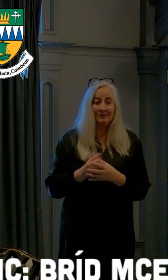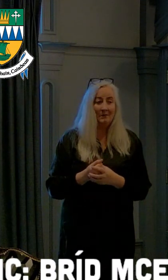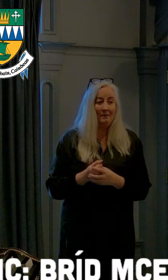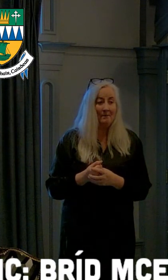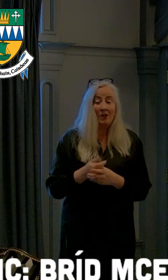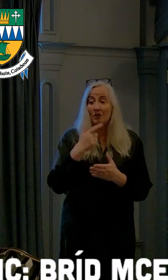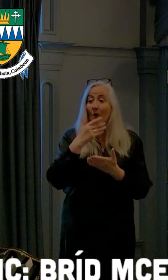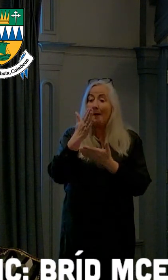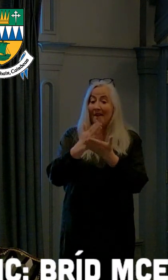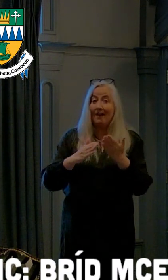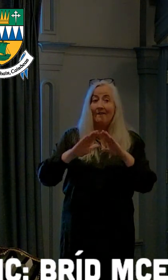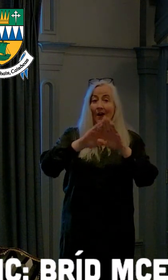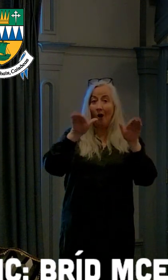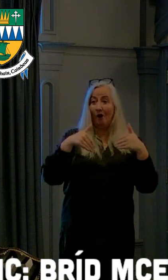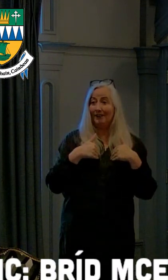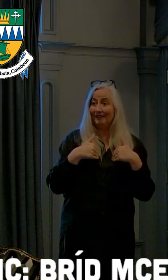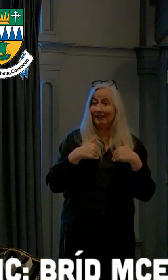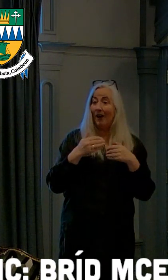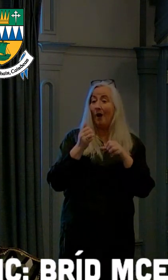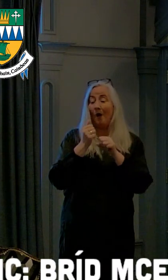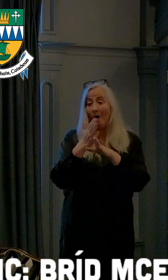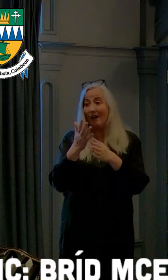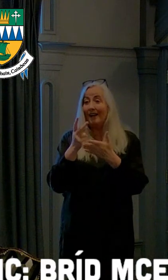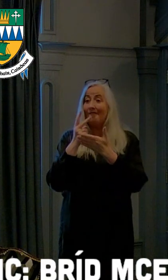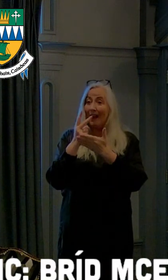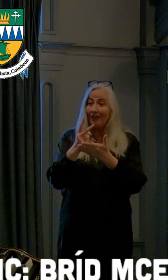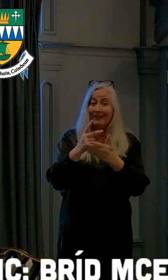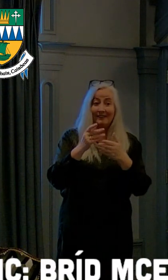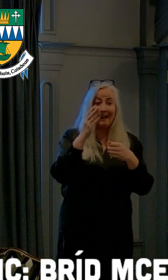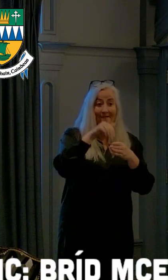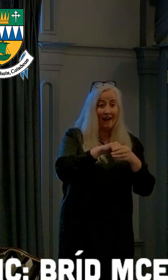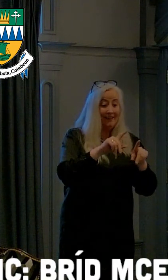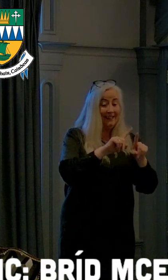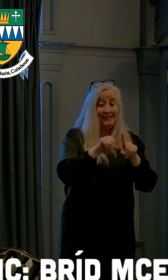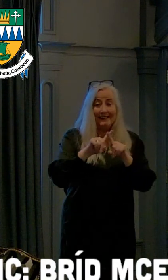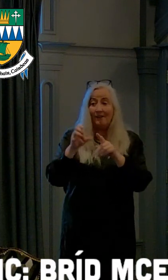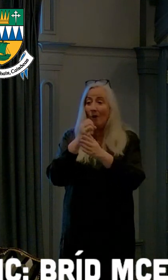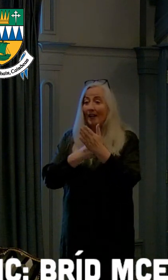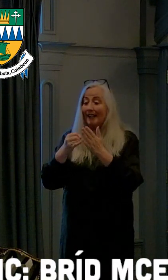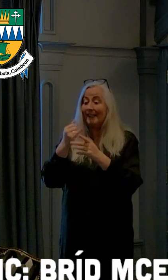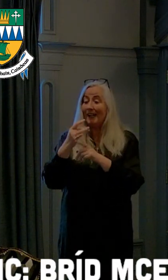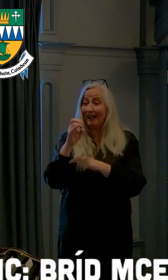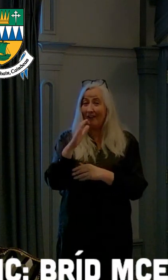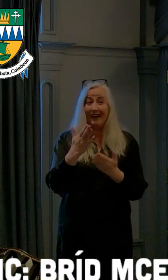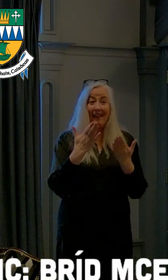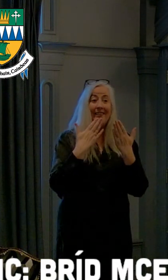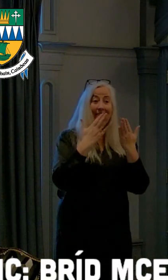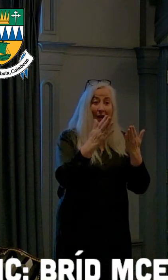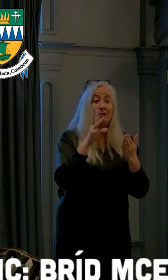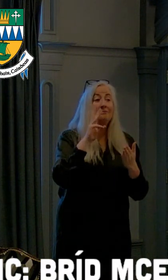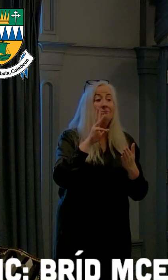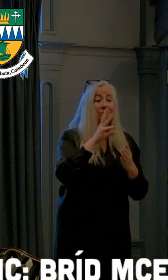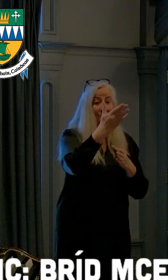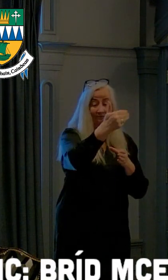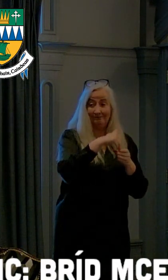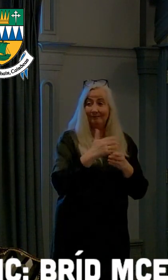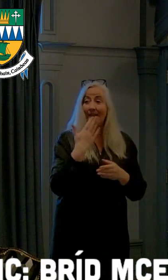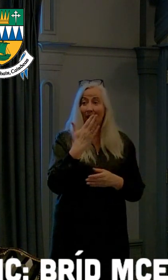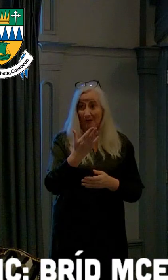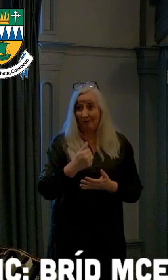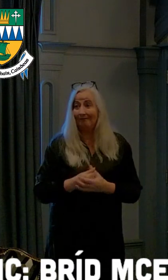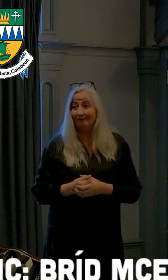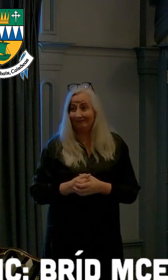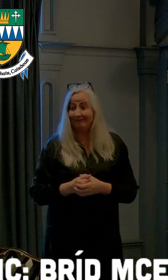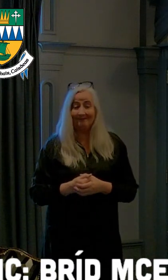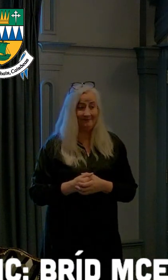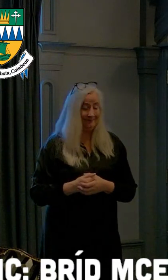behalf of all of us, on behalf of all of the volunteers that are involved in different organisations throughout the county. Thank you from each and every one of us.